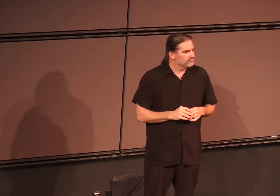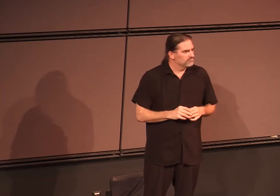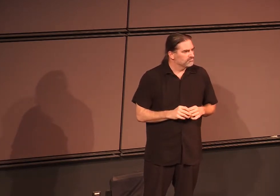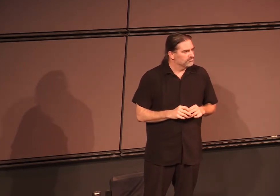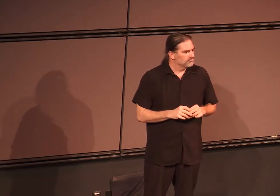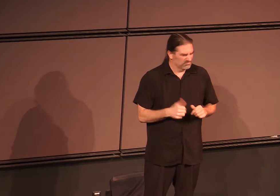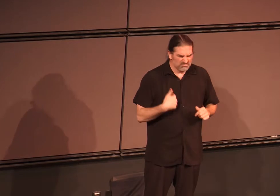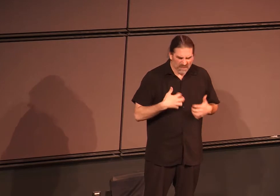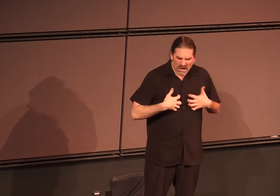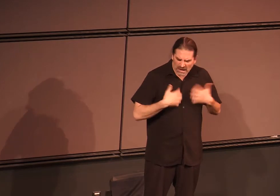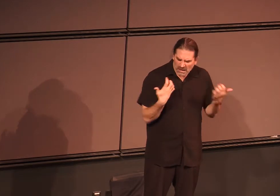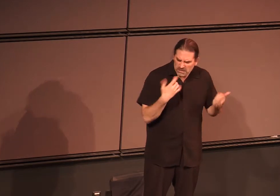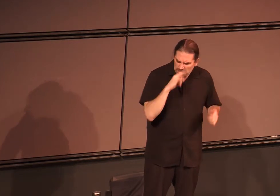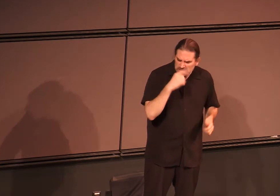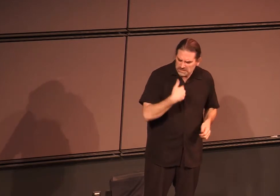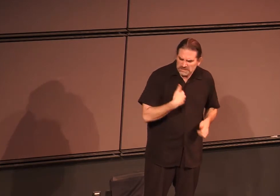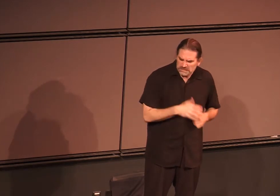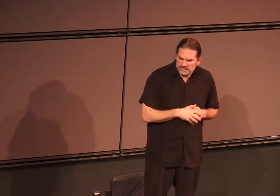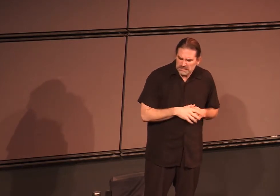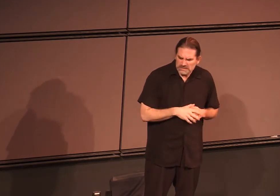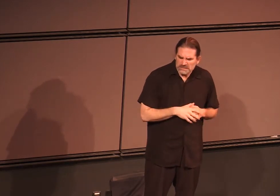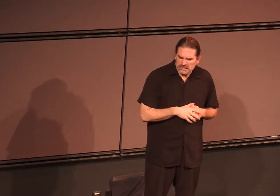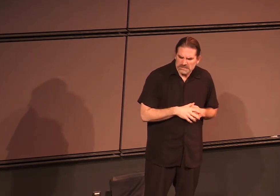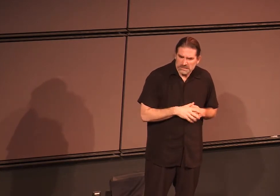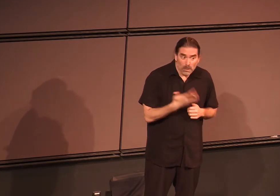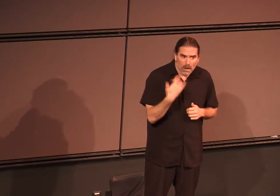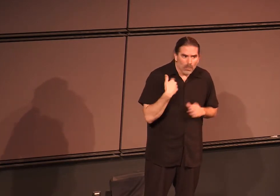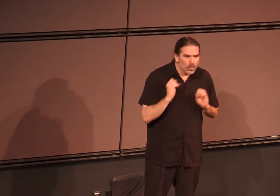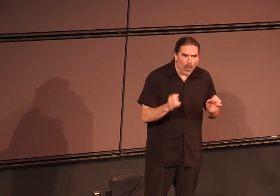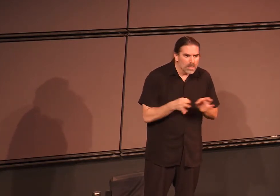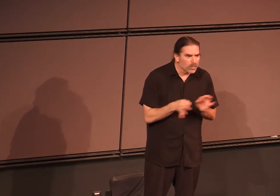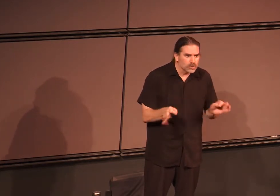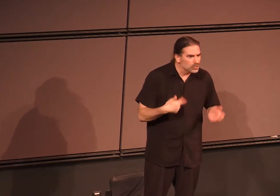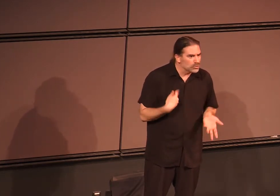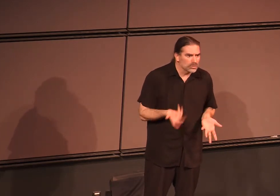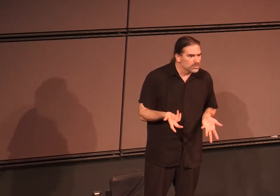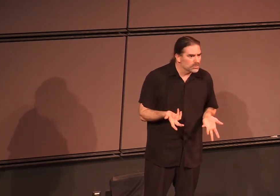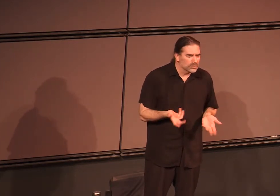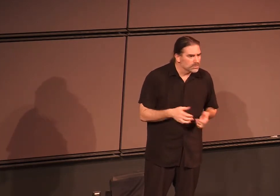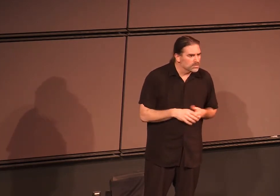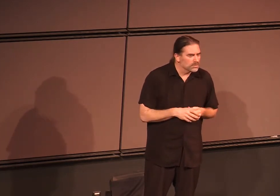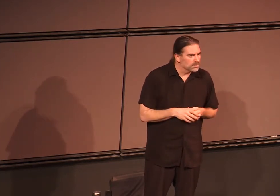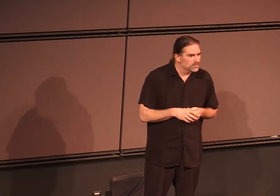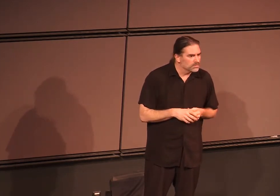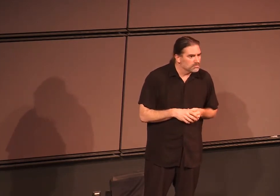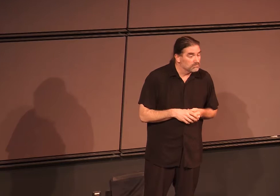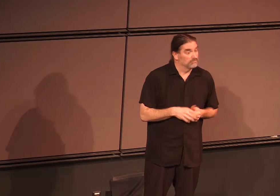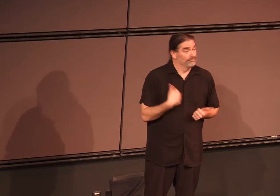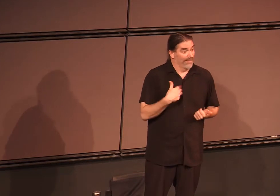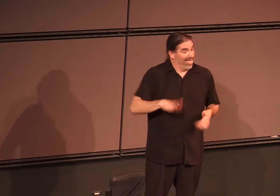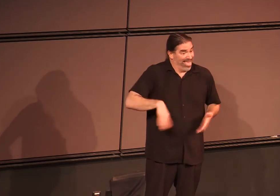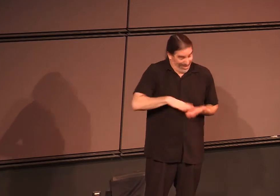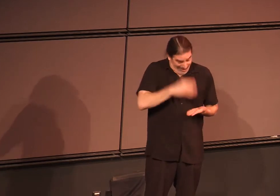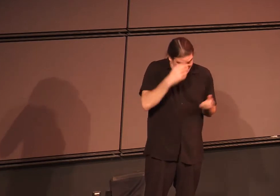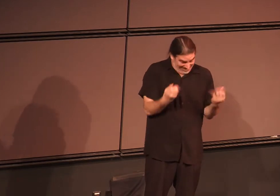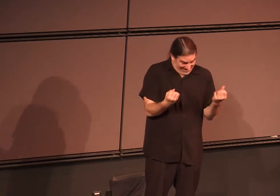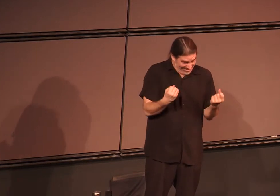ignored. I was a pretty angry kid. I had no language. I hadn't